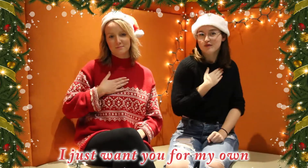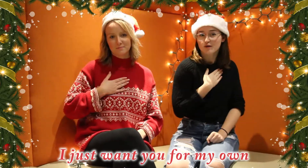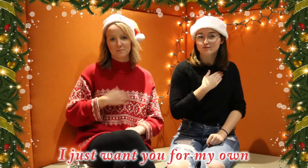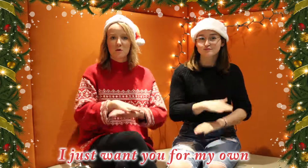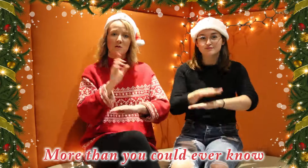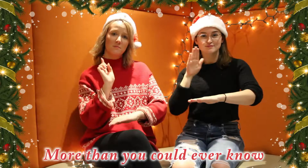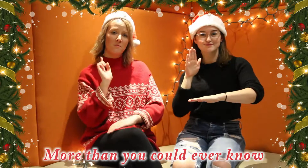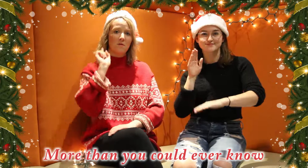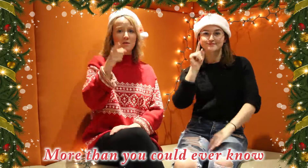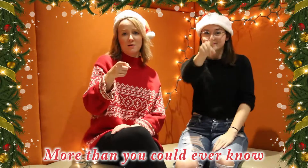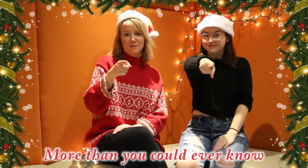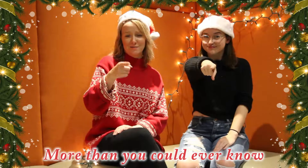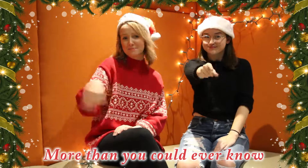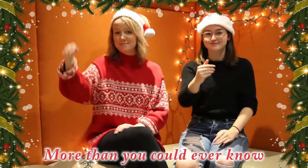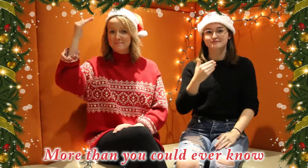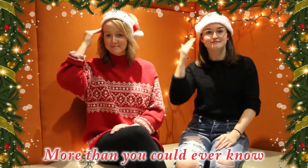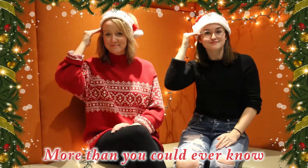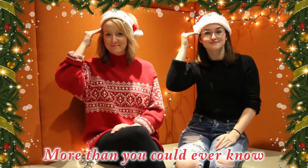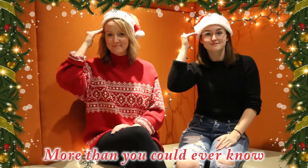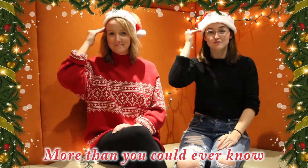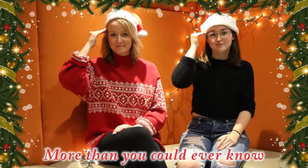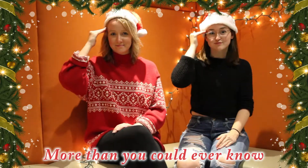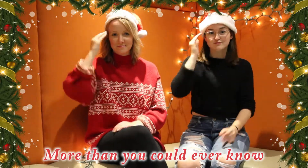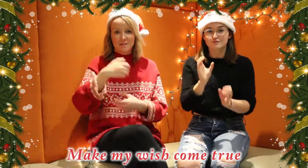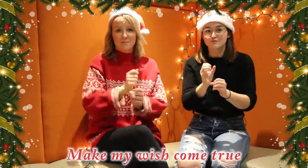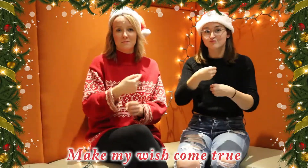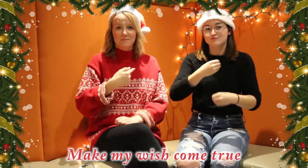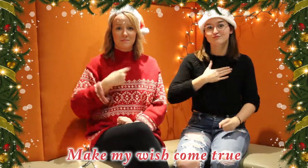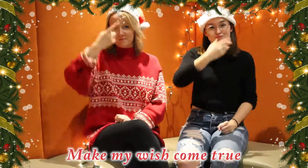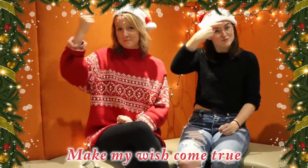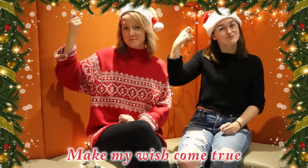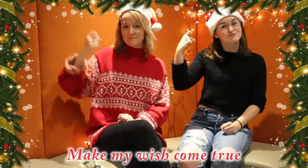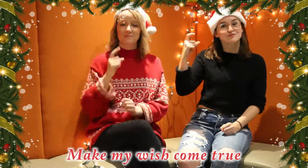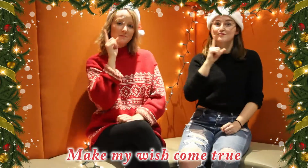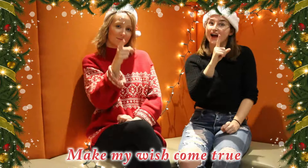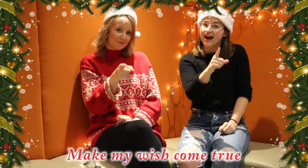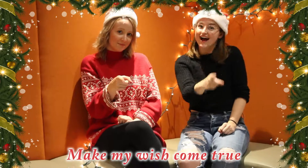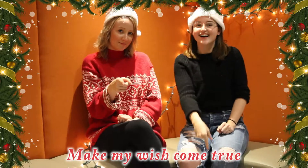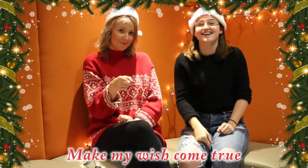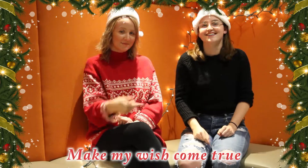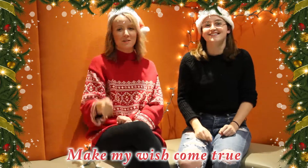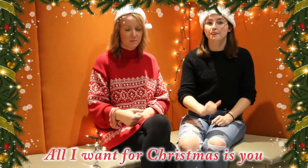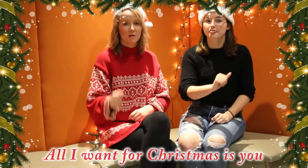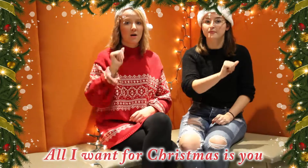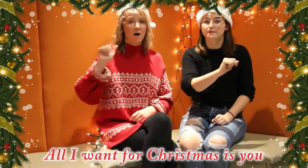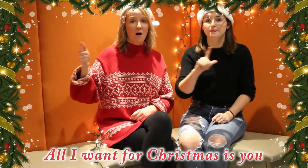own More than you could ever know Make my wish come true All